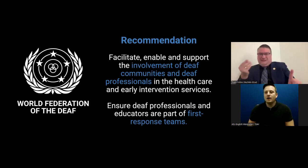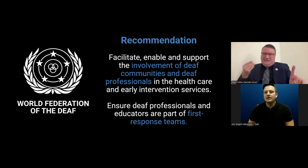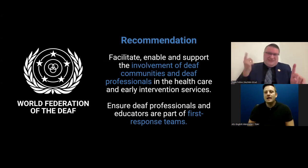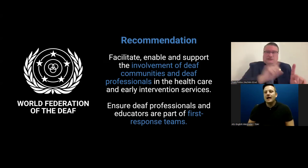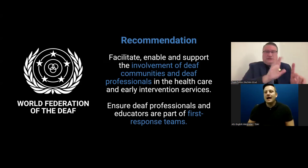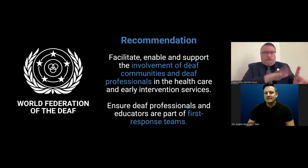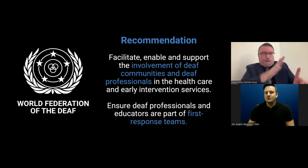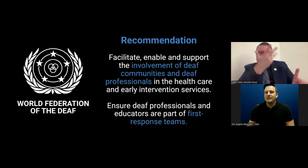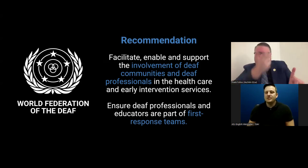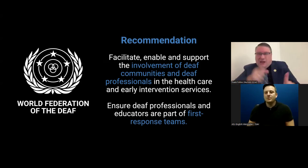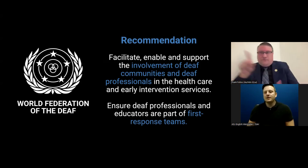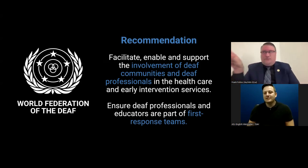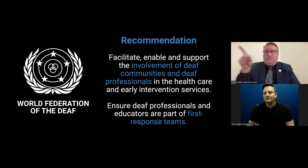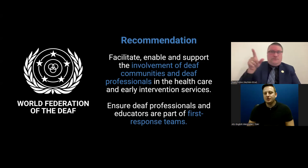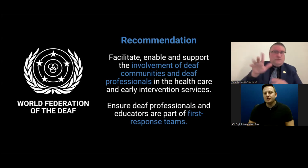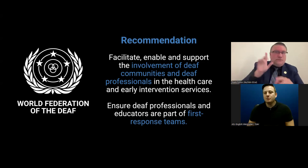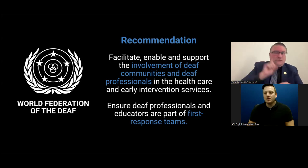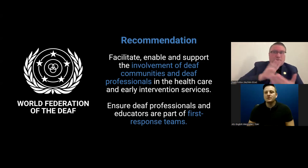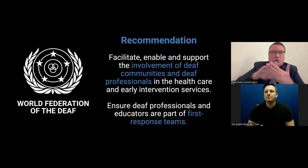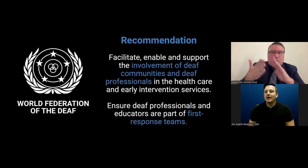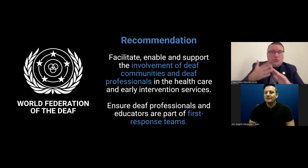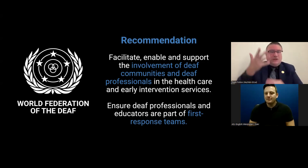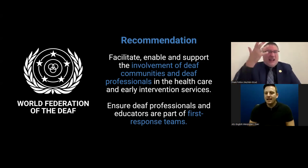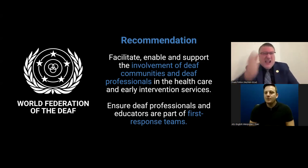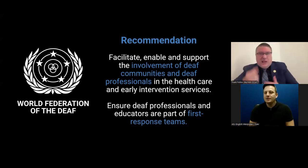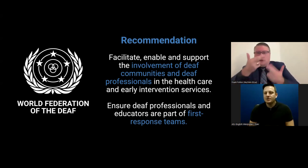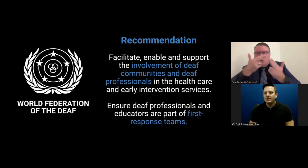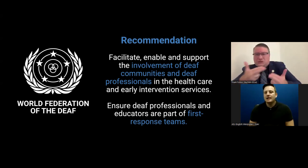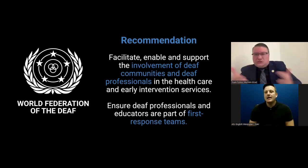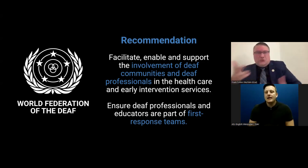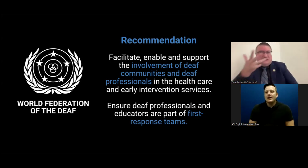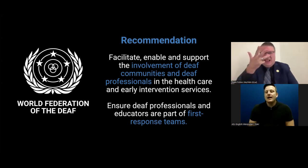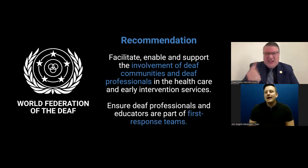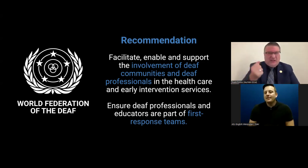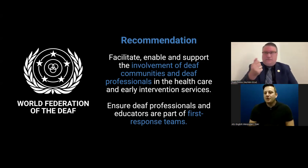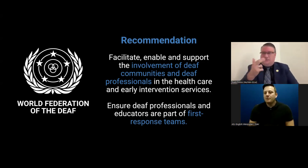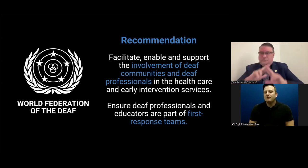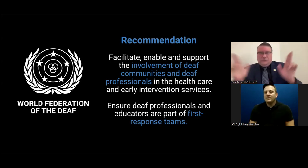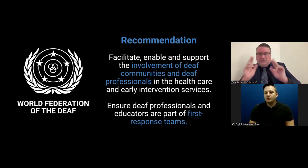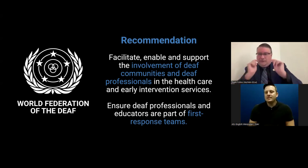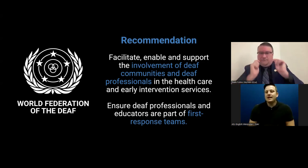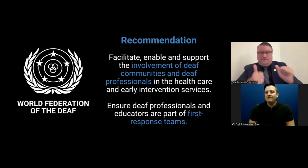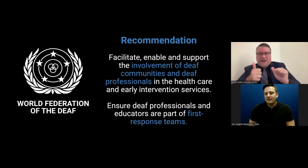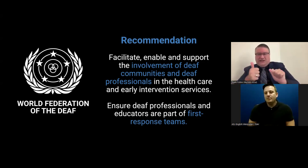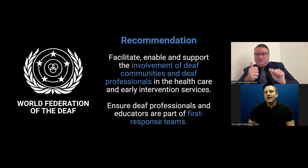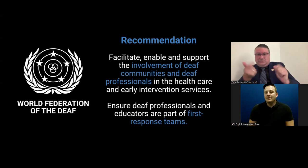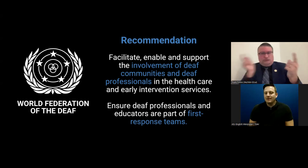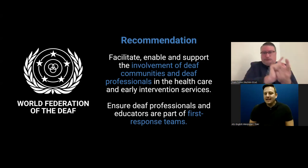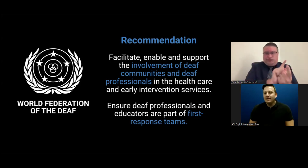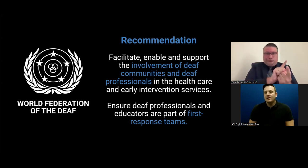saw situations where deaf children were deprived of language, that there would be resources available and ready for